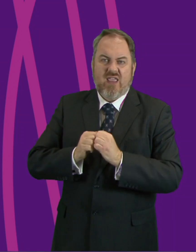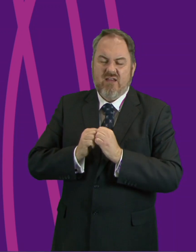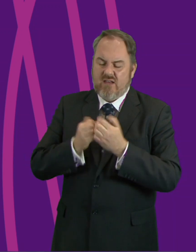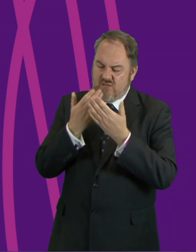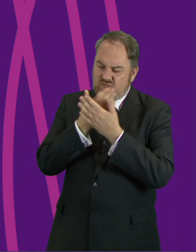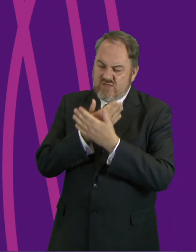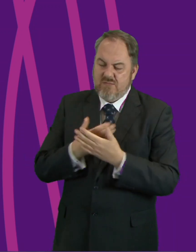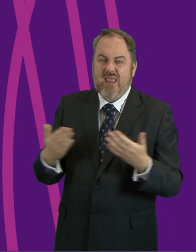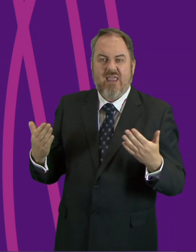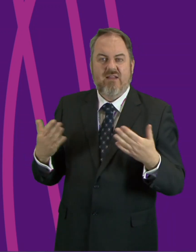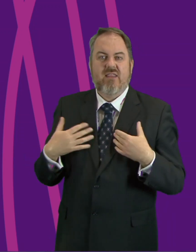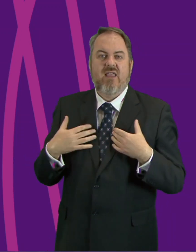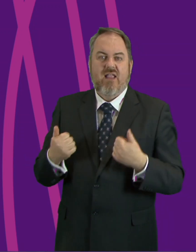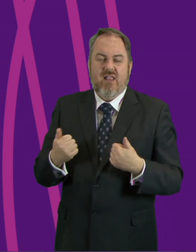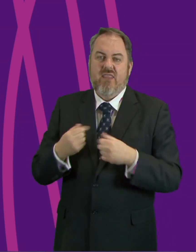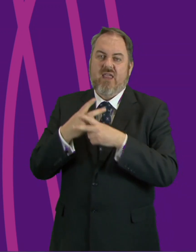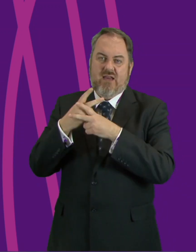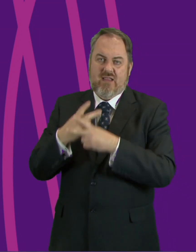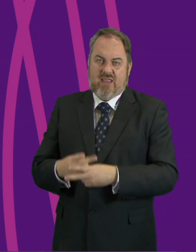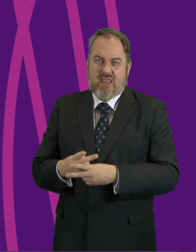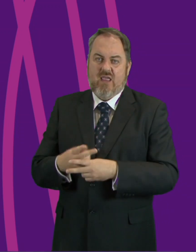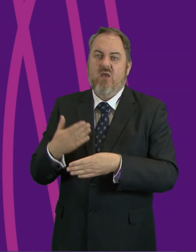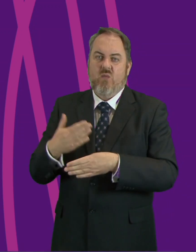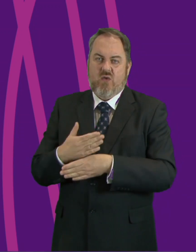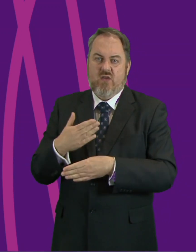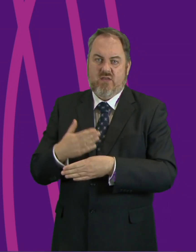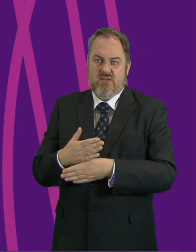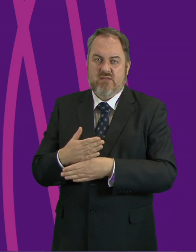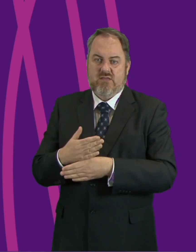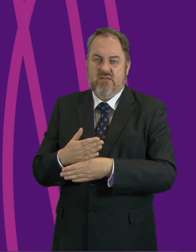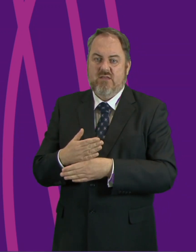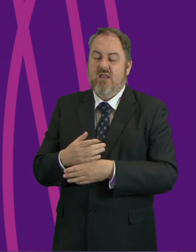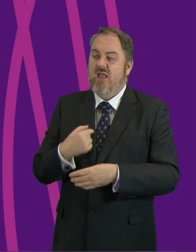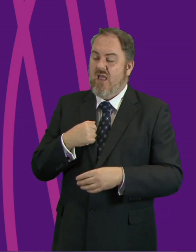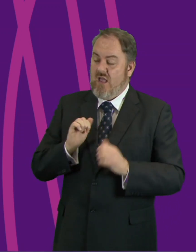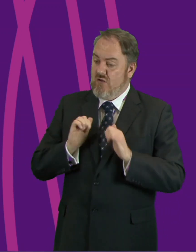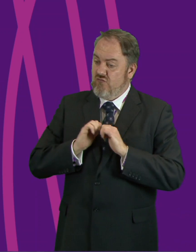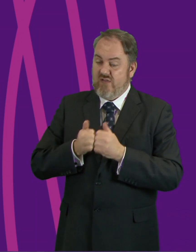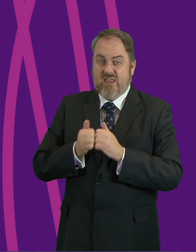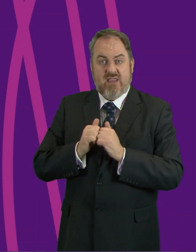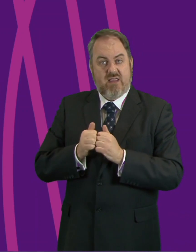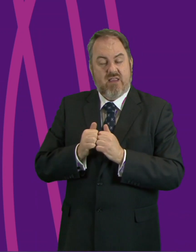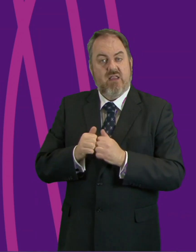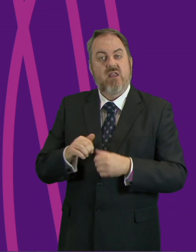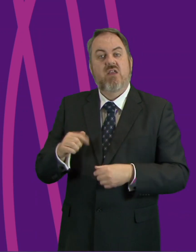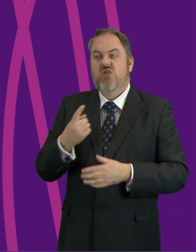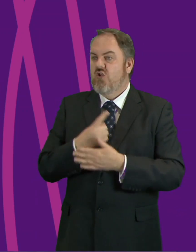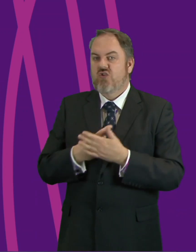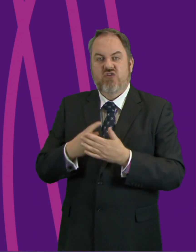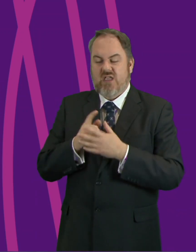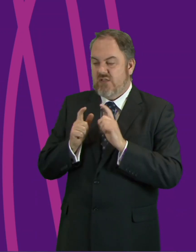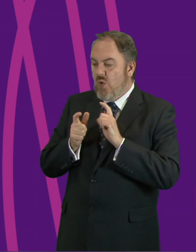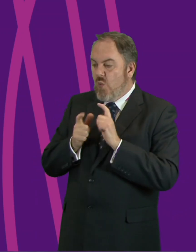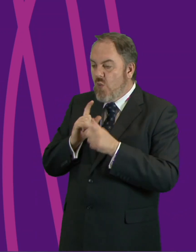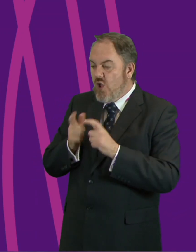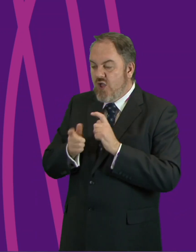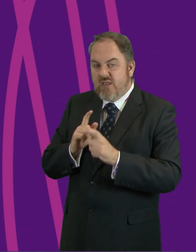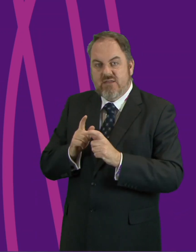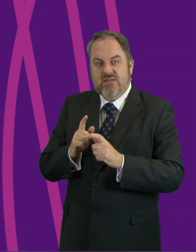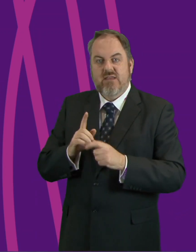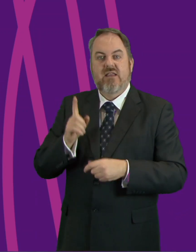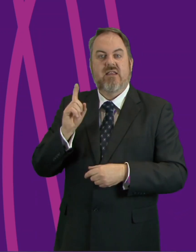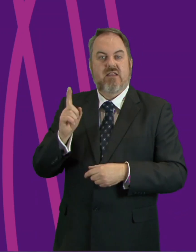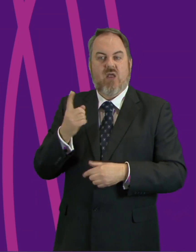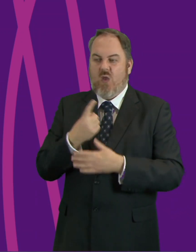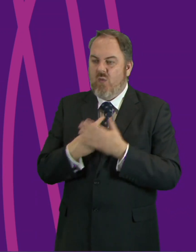and it's one that I am absolutely certain must be paid, certainly in words and in recognition, but in more than words